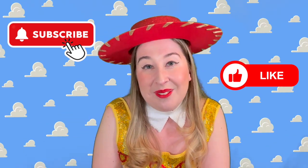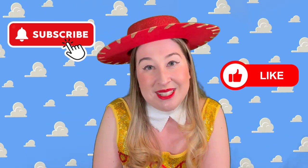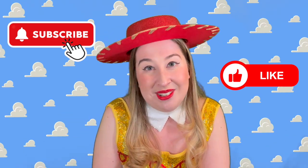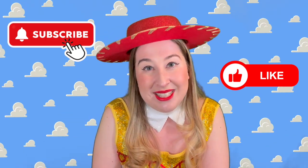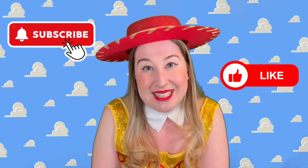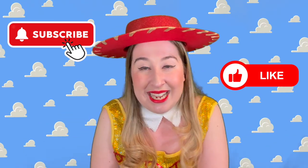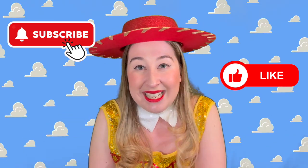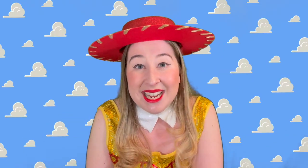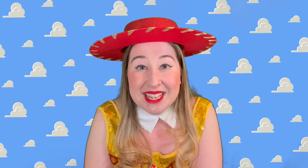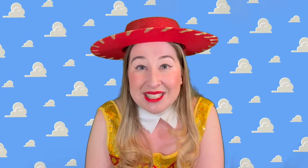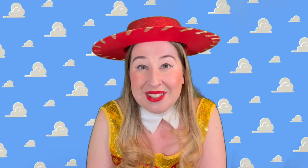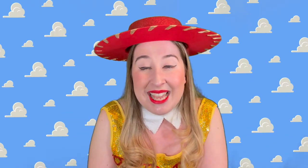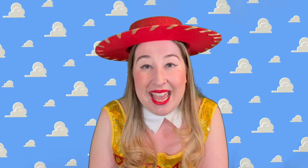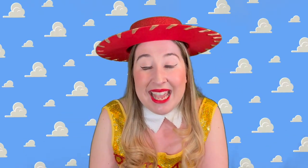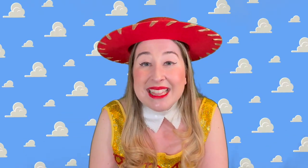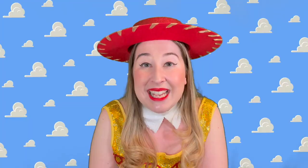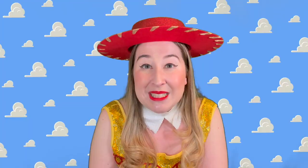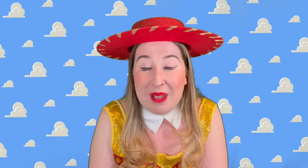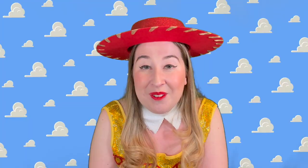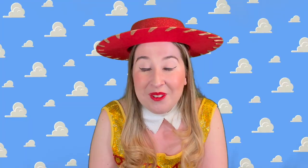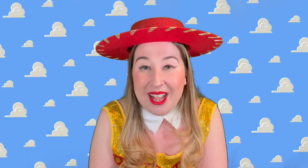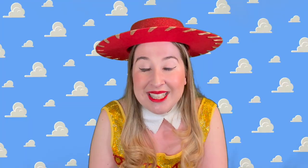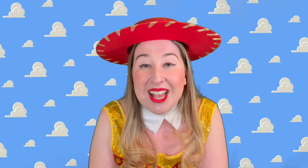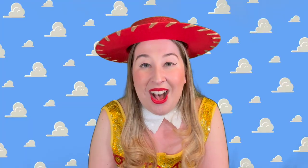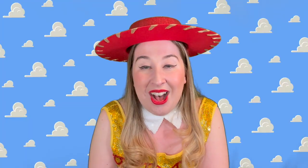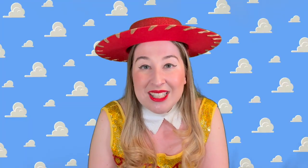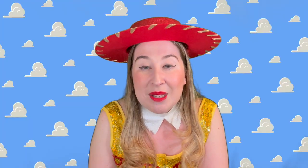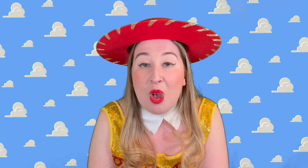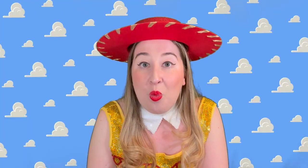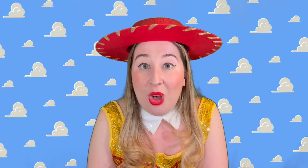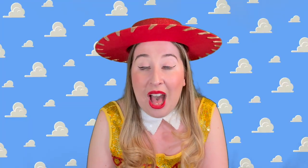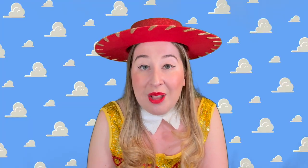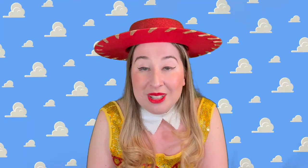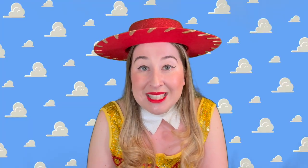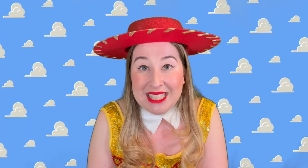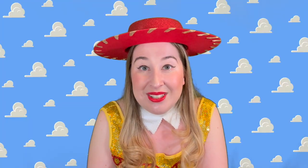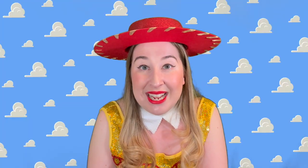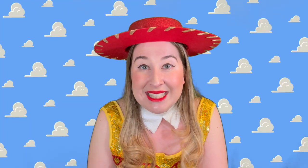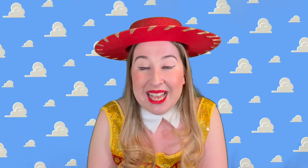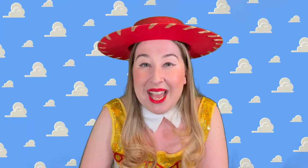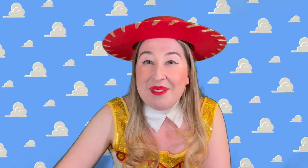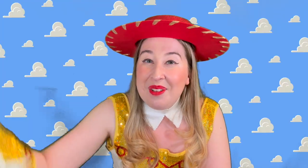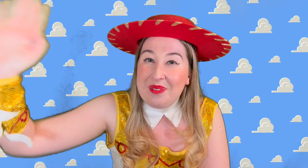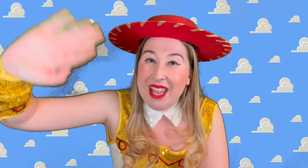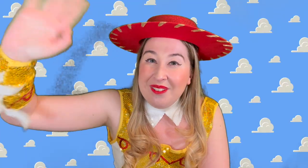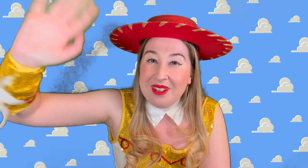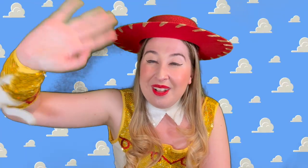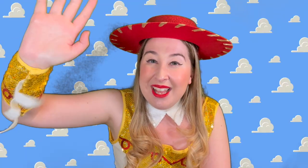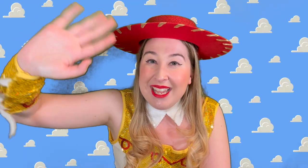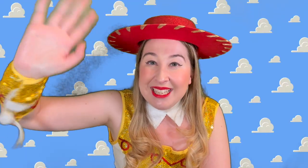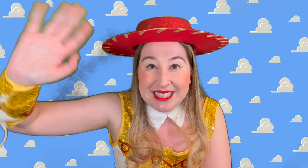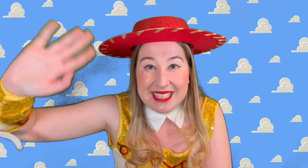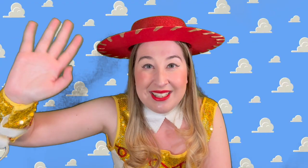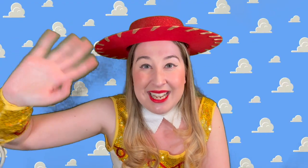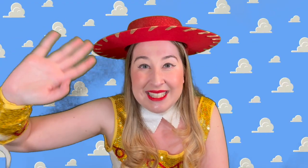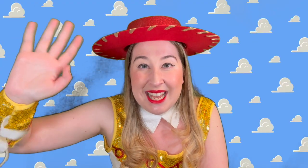so excited. So yay! Thanks, my friends. Awesome. Well, I will see you next time. Bye, everyone. See you next